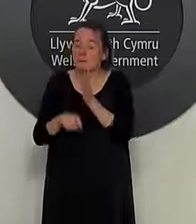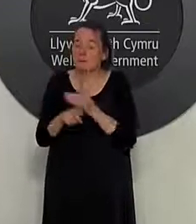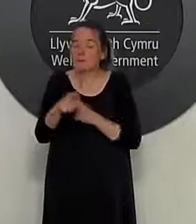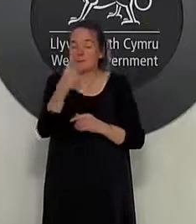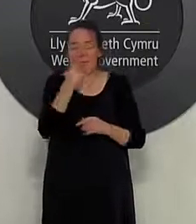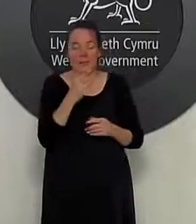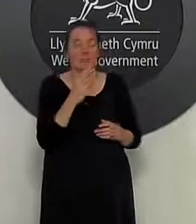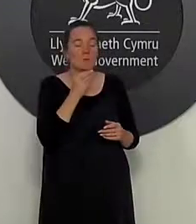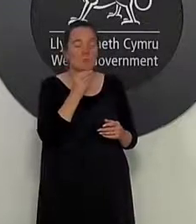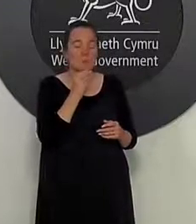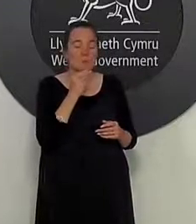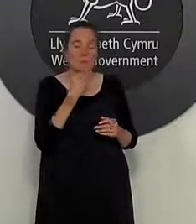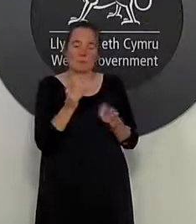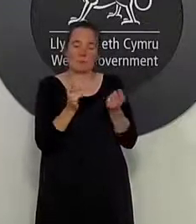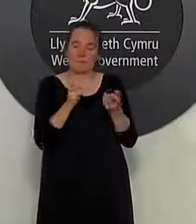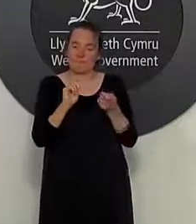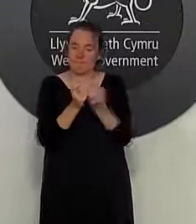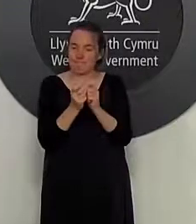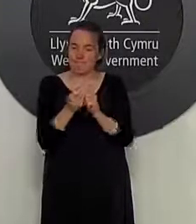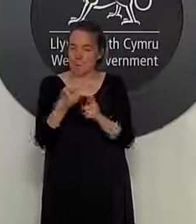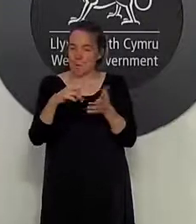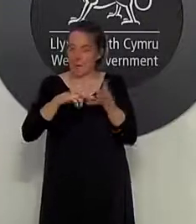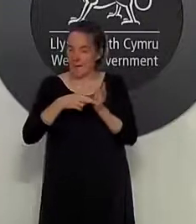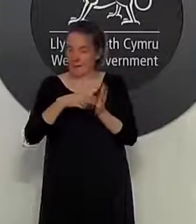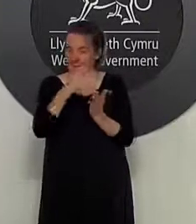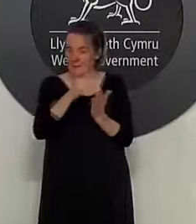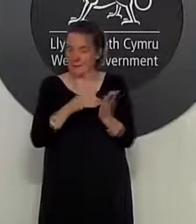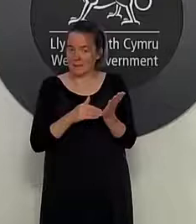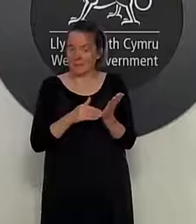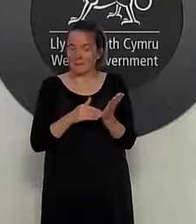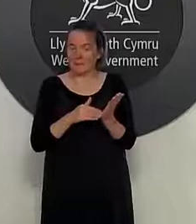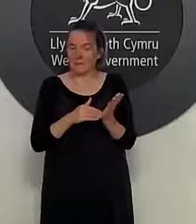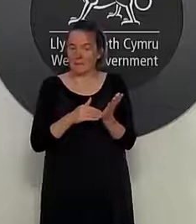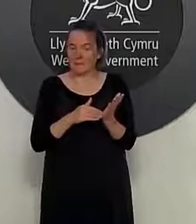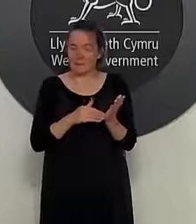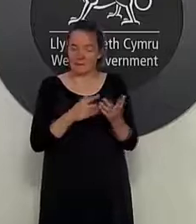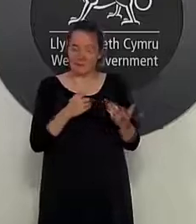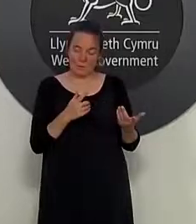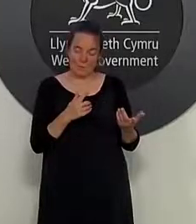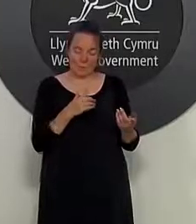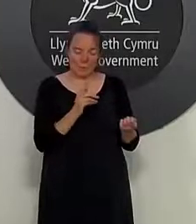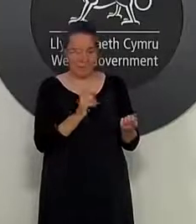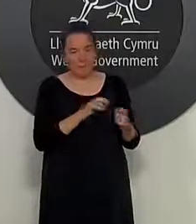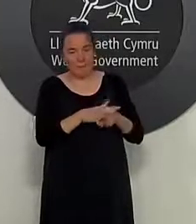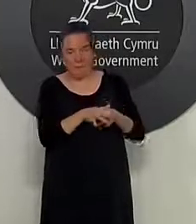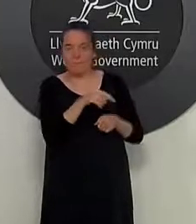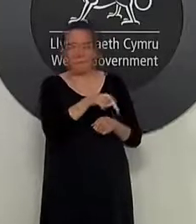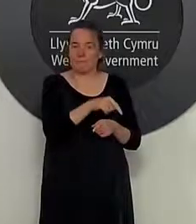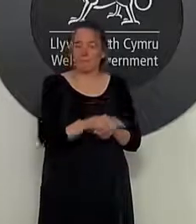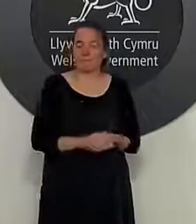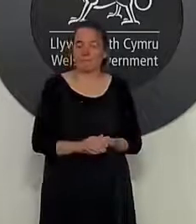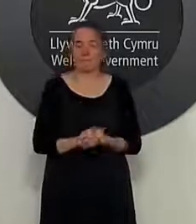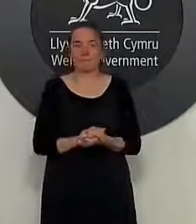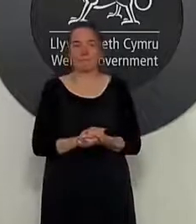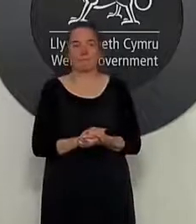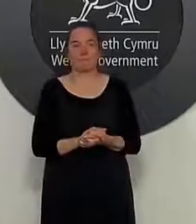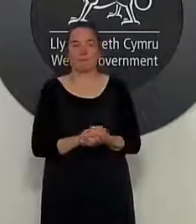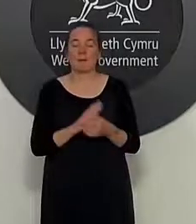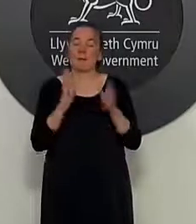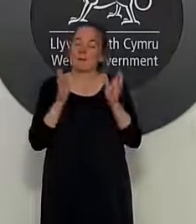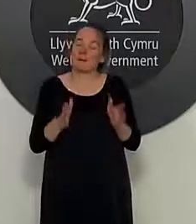planning regime to give effect to that outcome. Now, they will have to be able